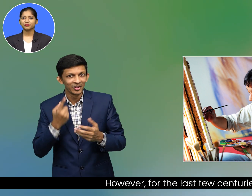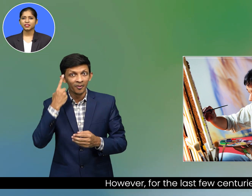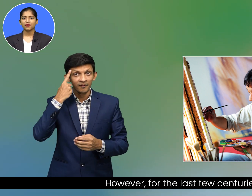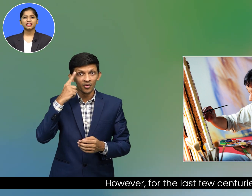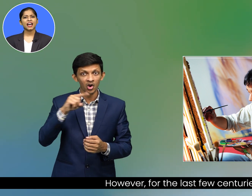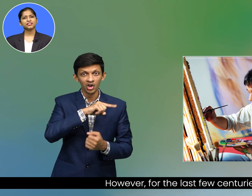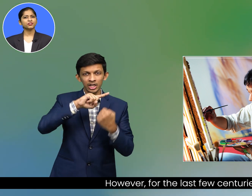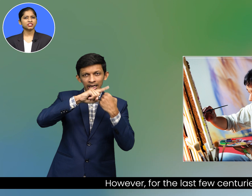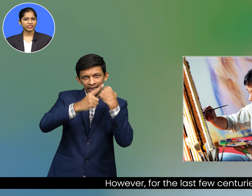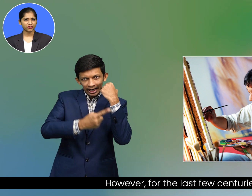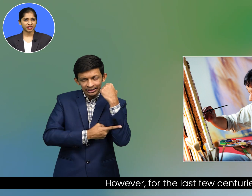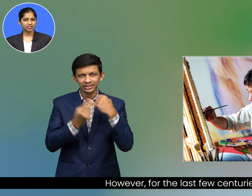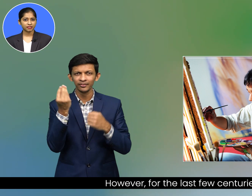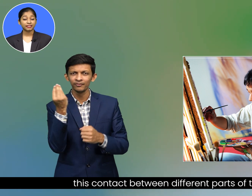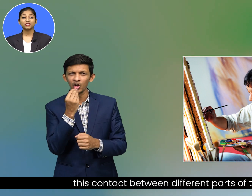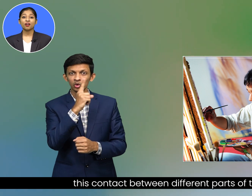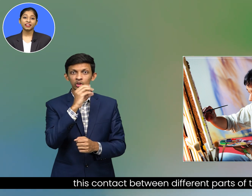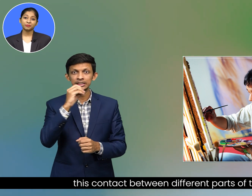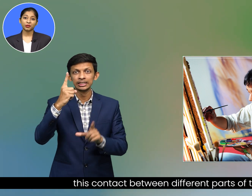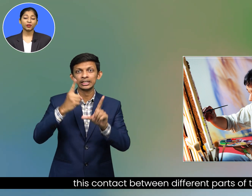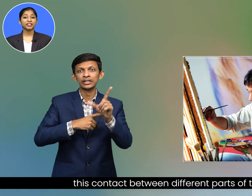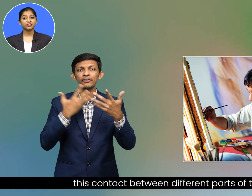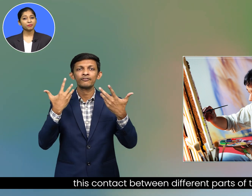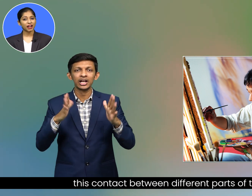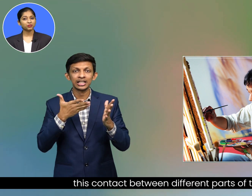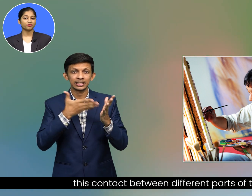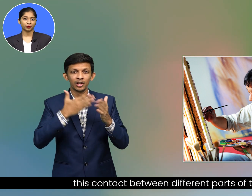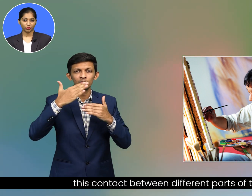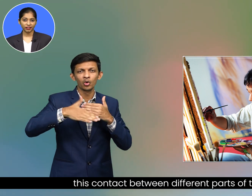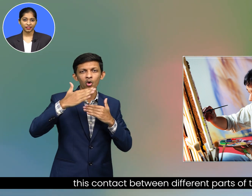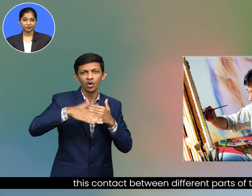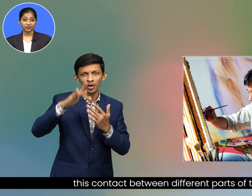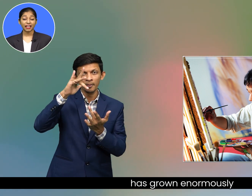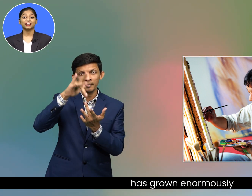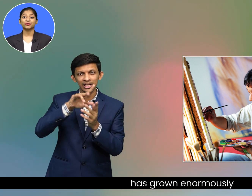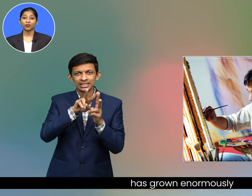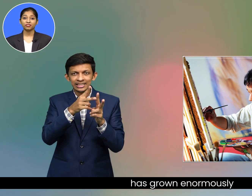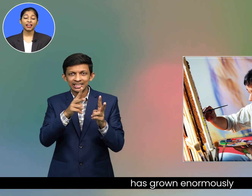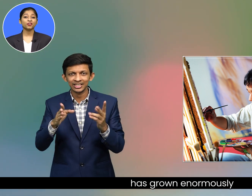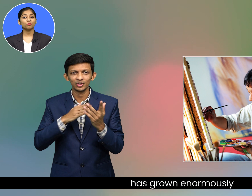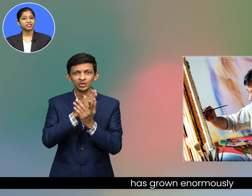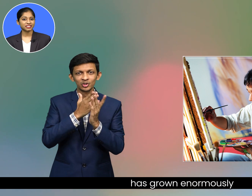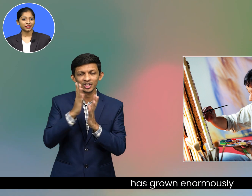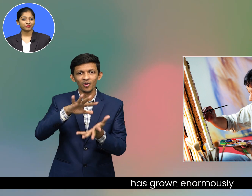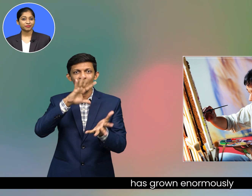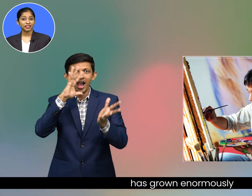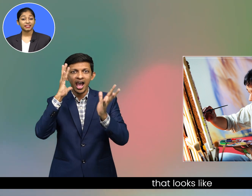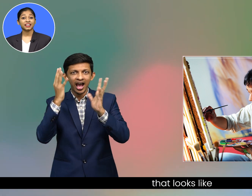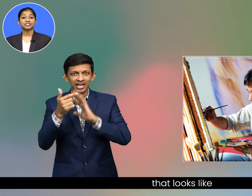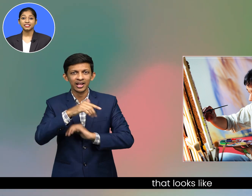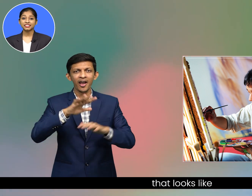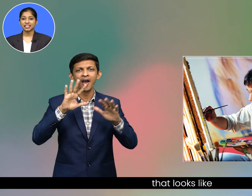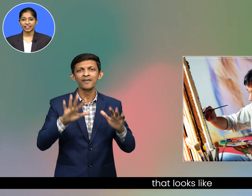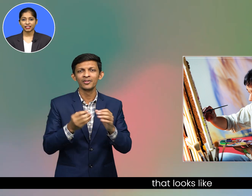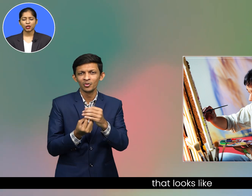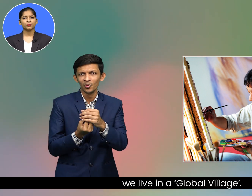However, for the last few centuries, this contact between different parts of the world has grown enormously.